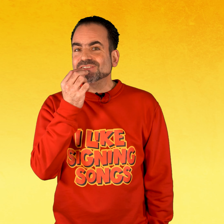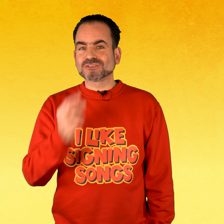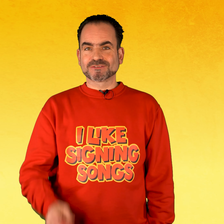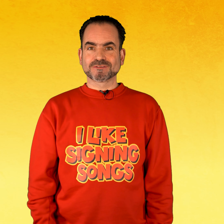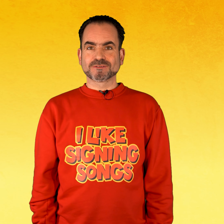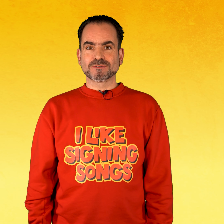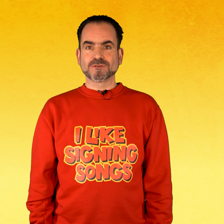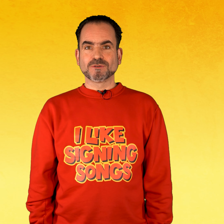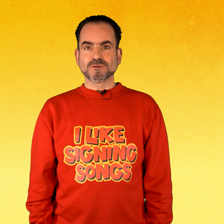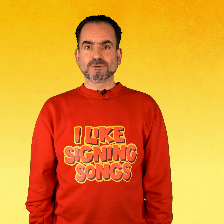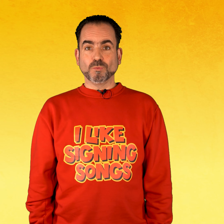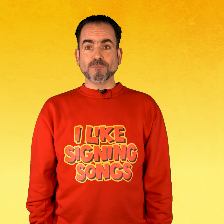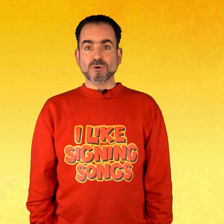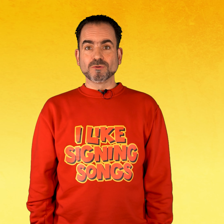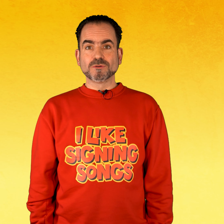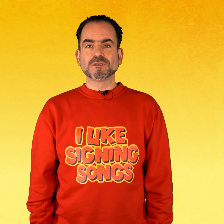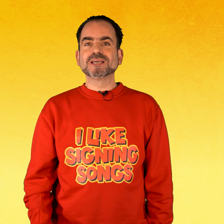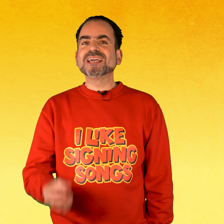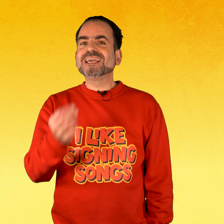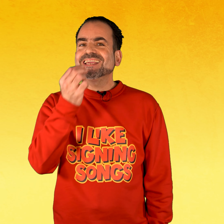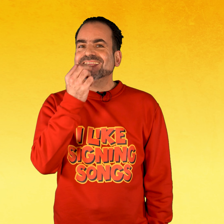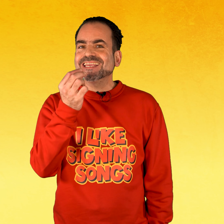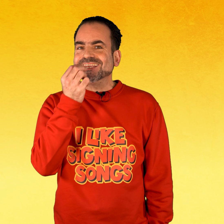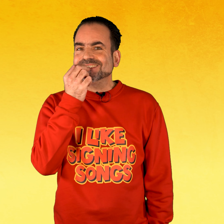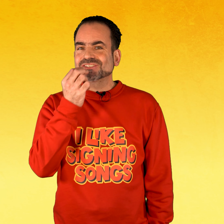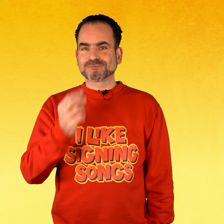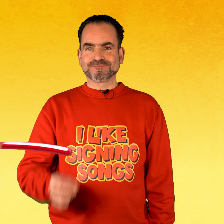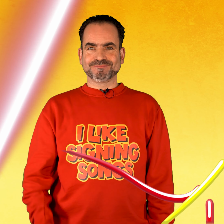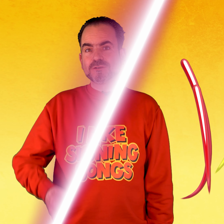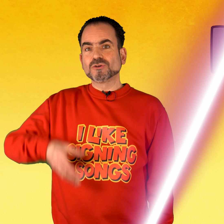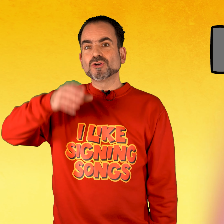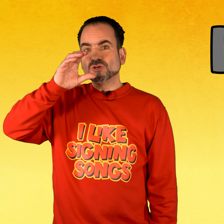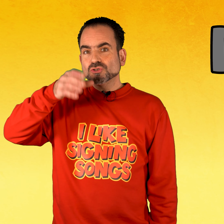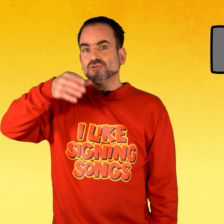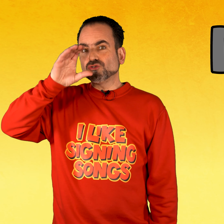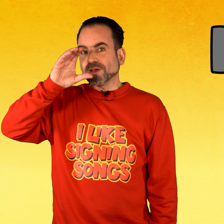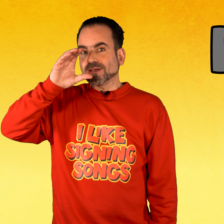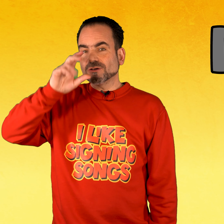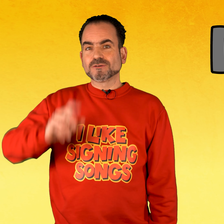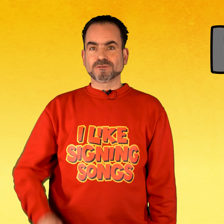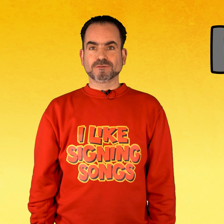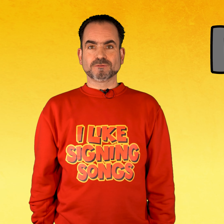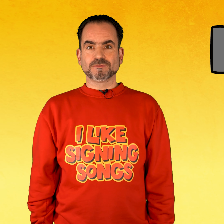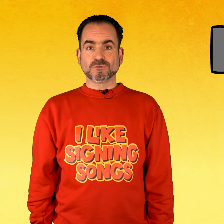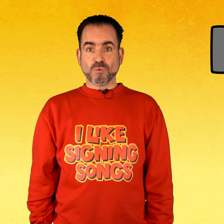Eat. One more, eat. Drink. One